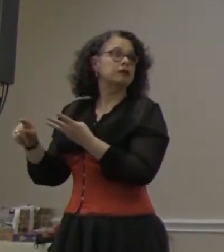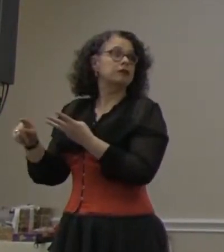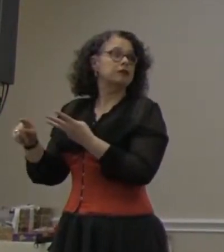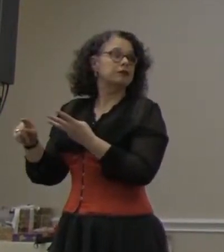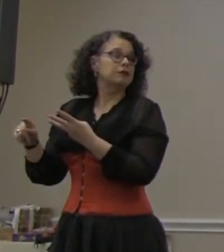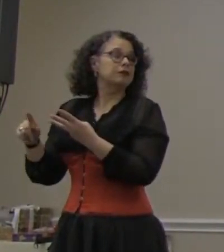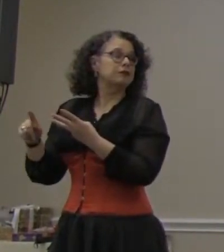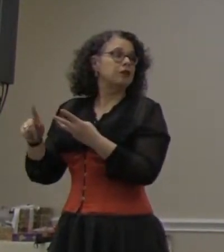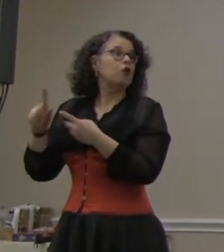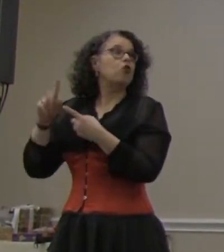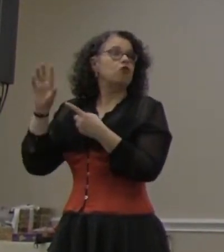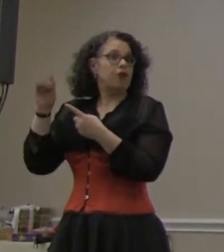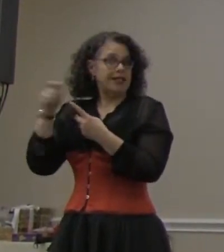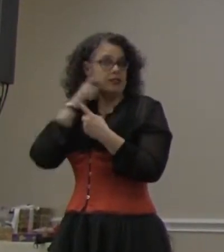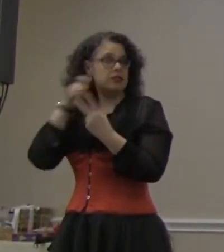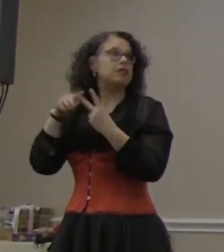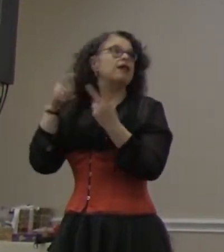of